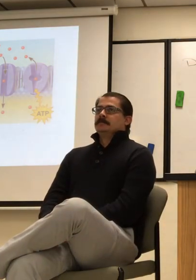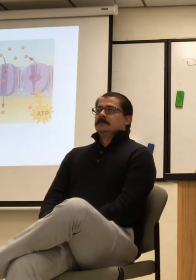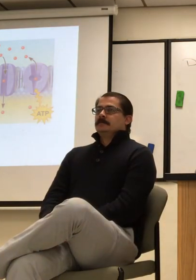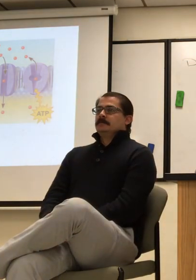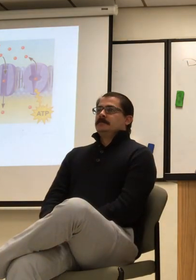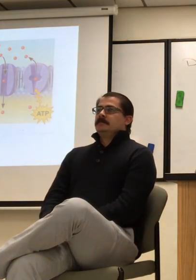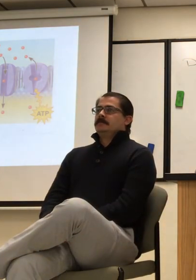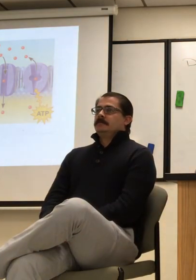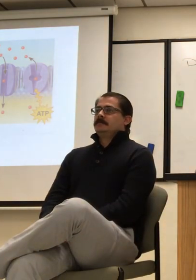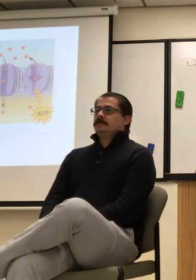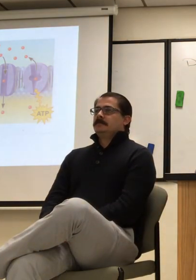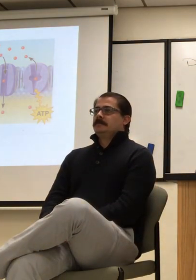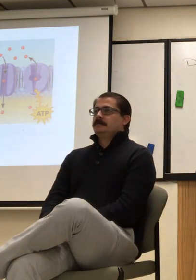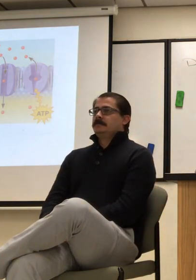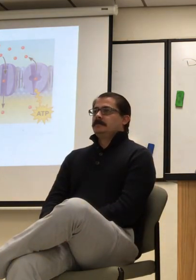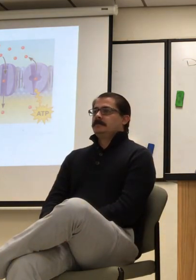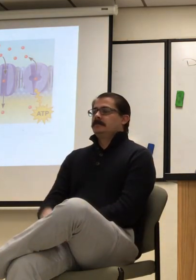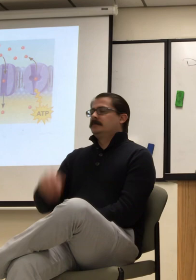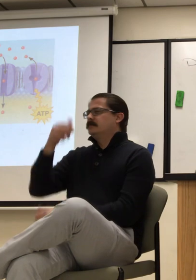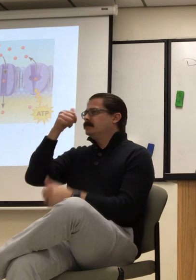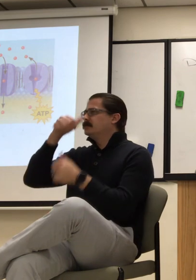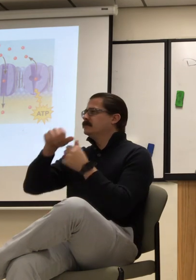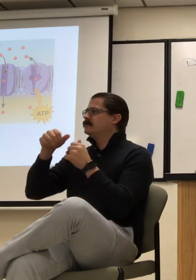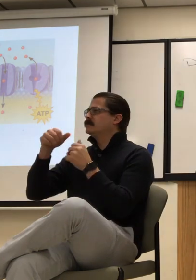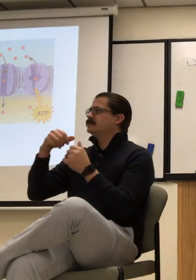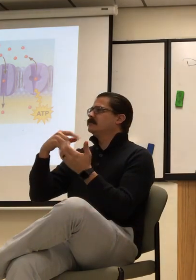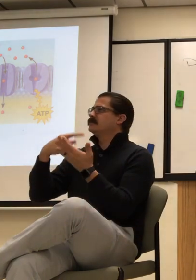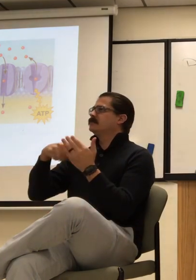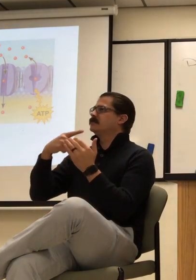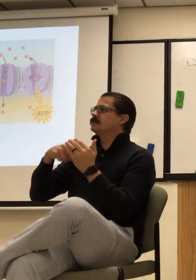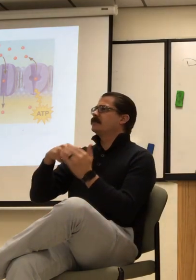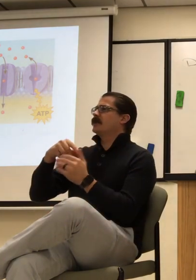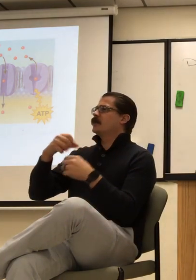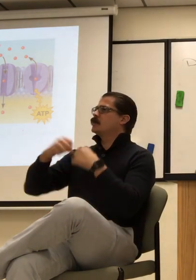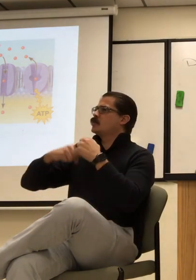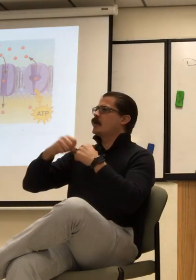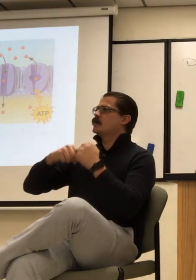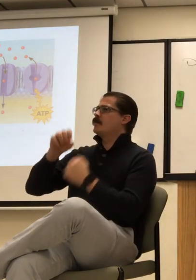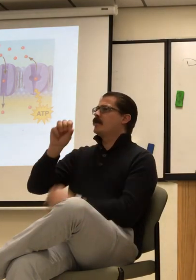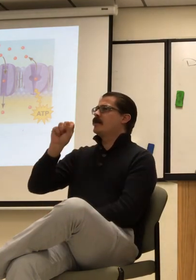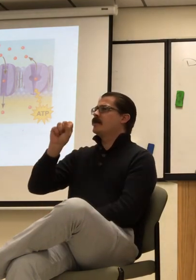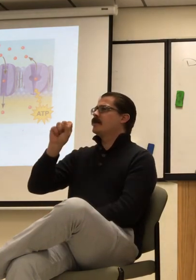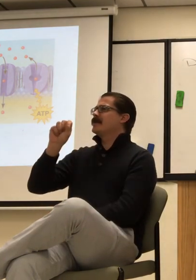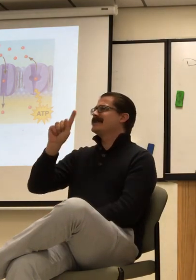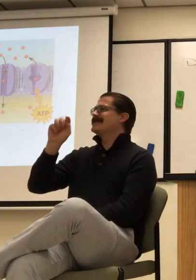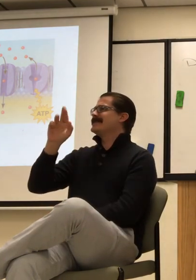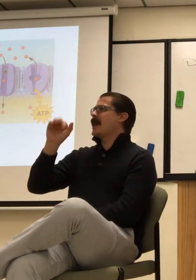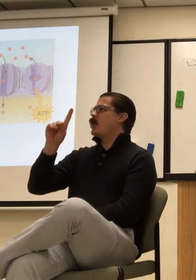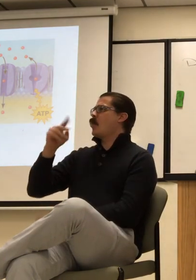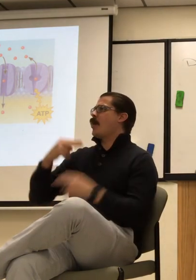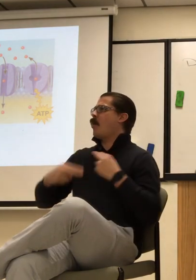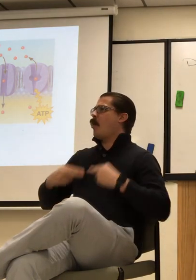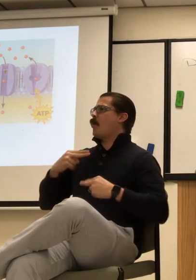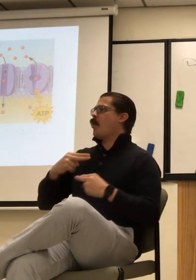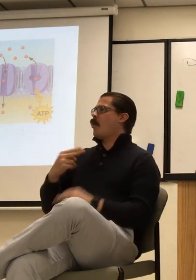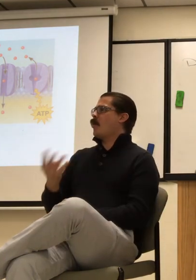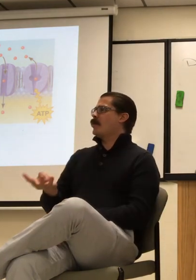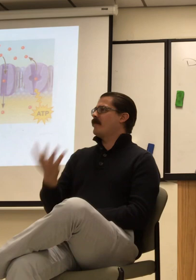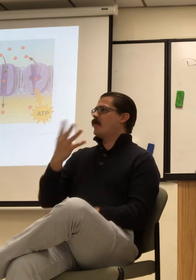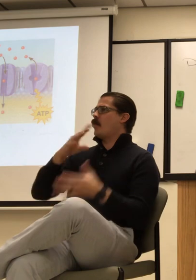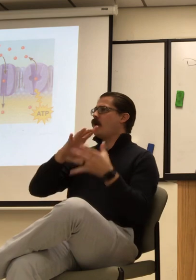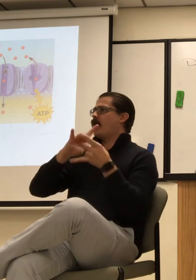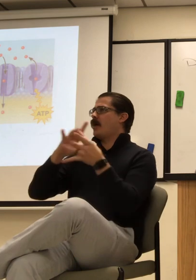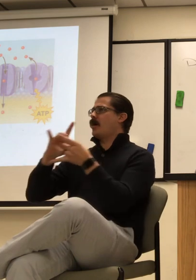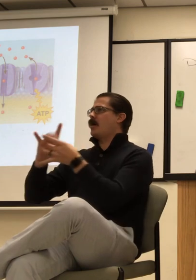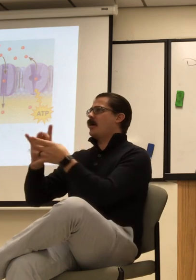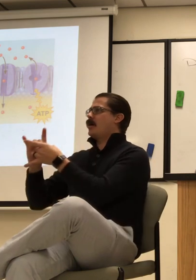So like, remember I taught you the structure of a steroid hormone, the four interlocking hydrocarbon rings?